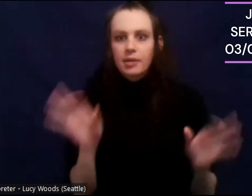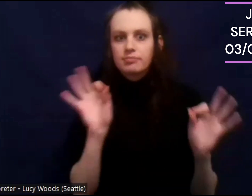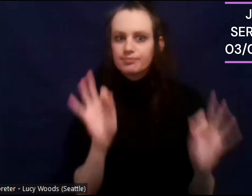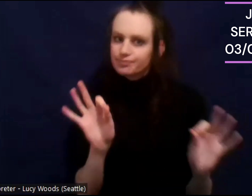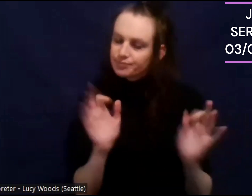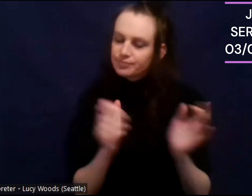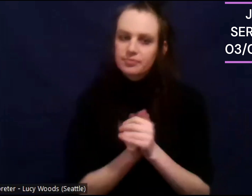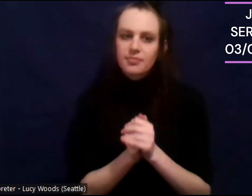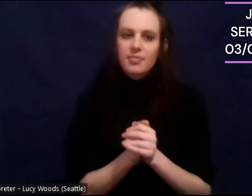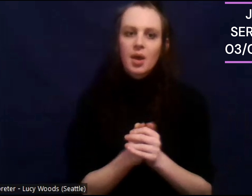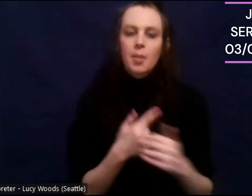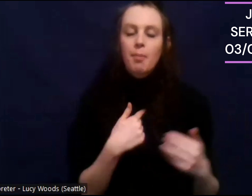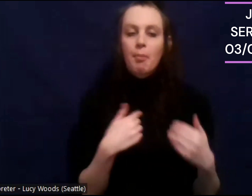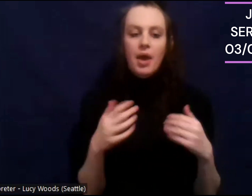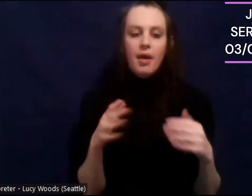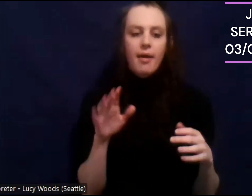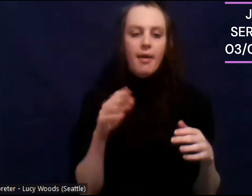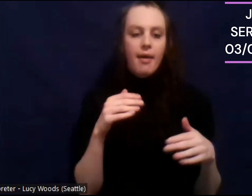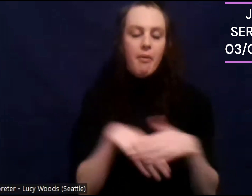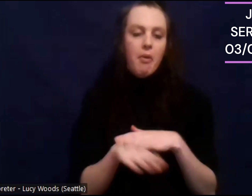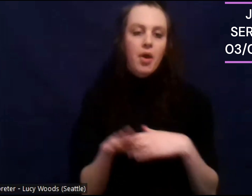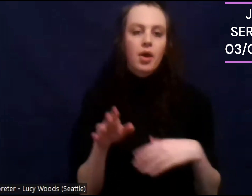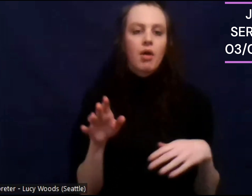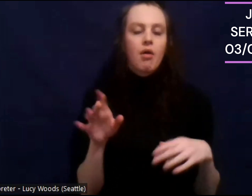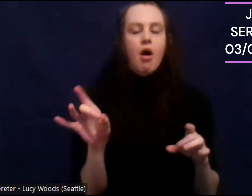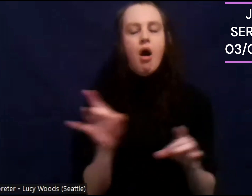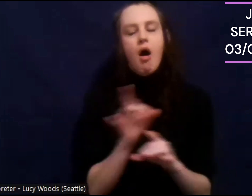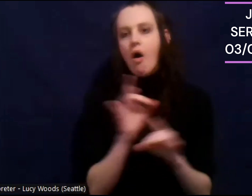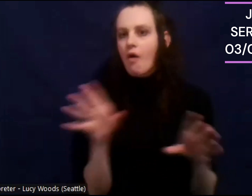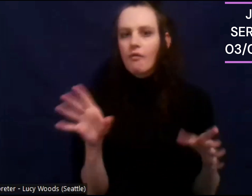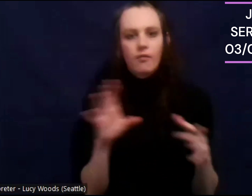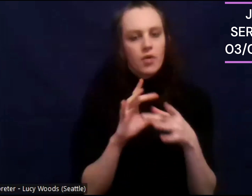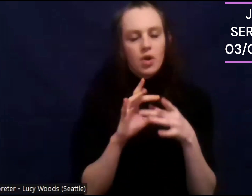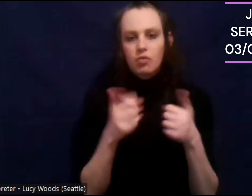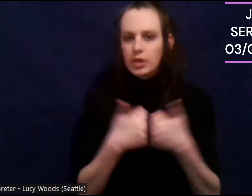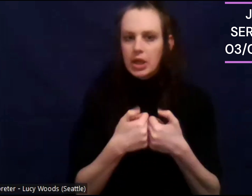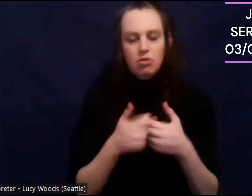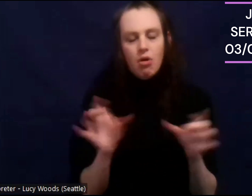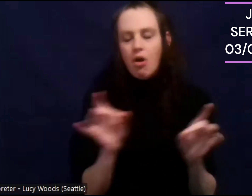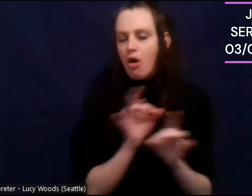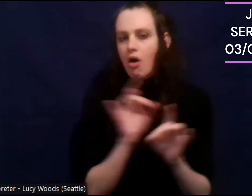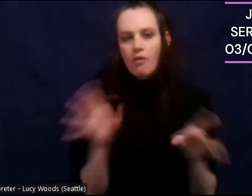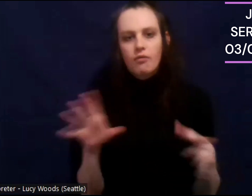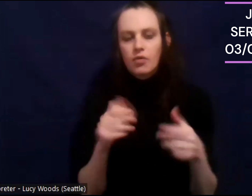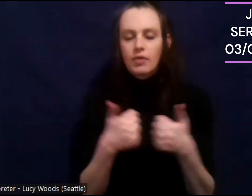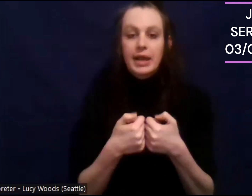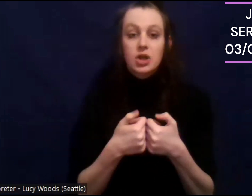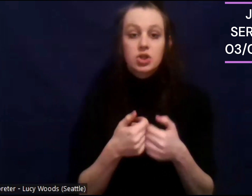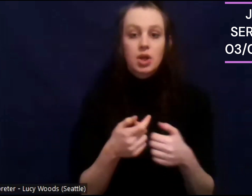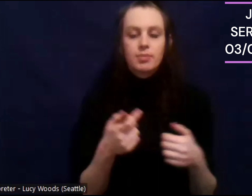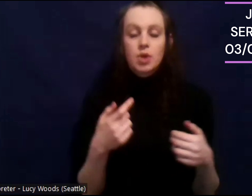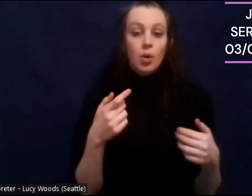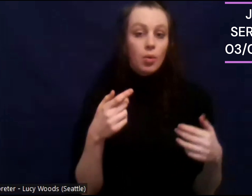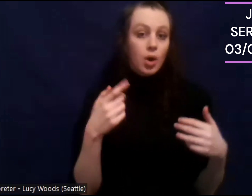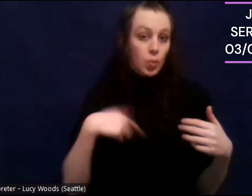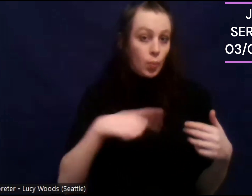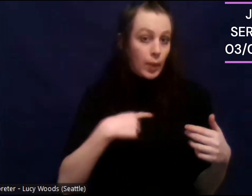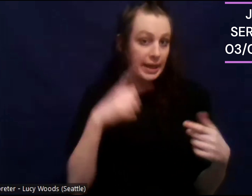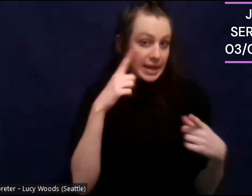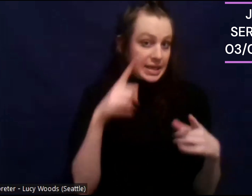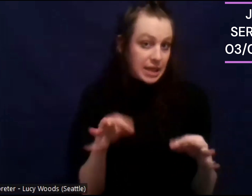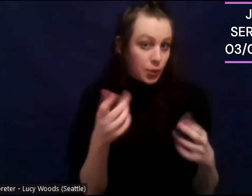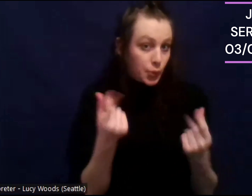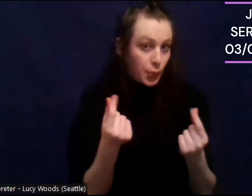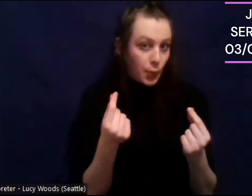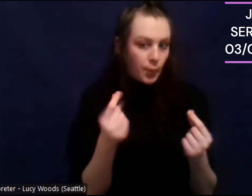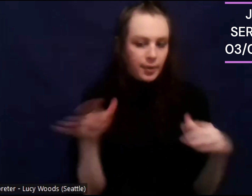incredibly toxic relationship. And of course, the best thing to do in an incredibly toxic relationship is to get married. So we decided to get married.